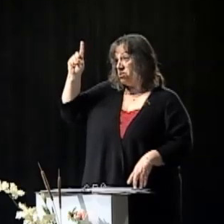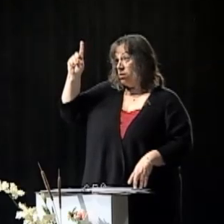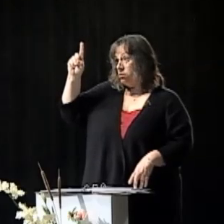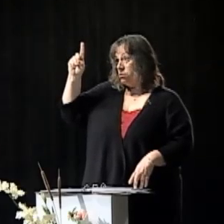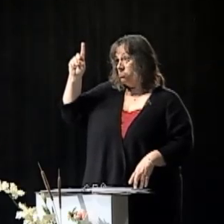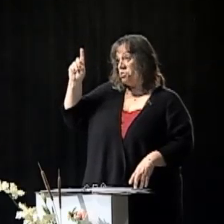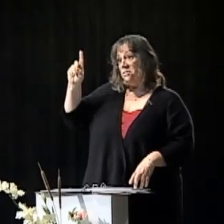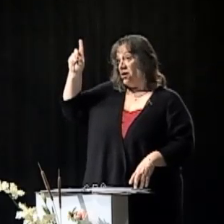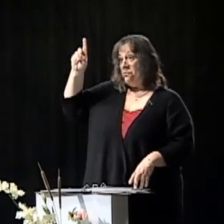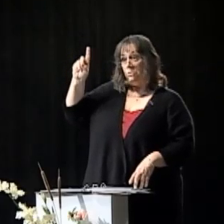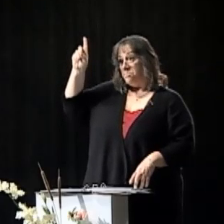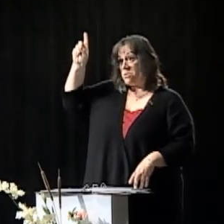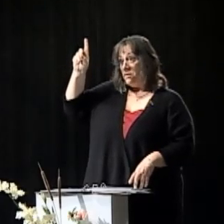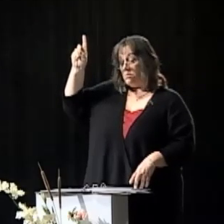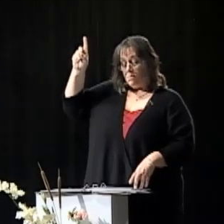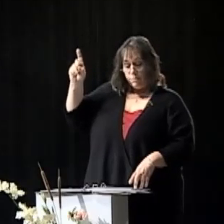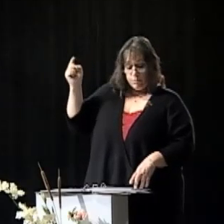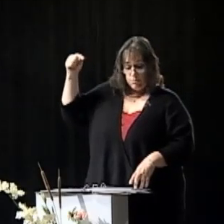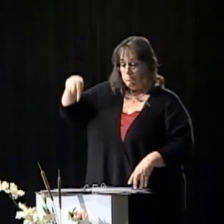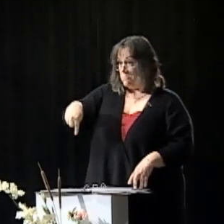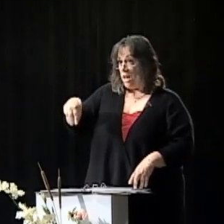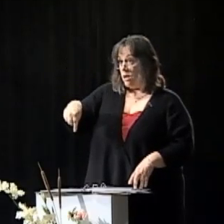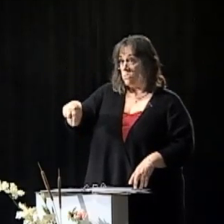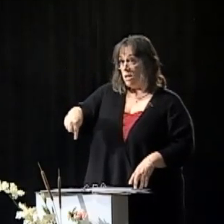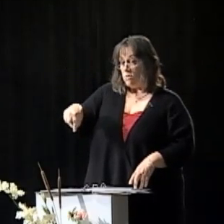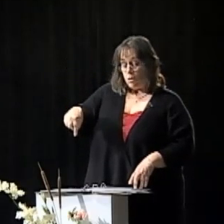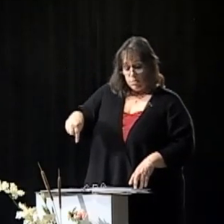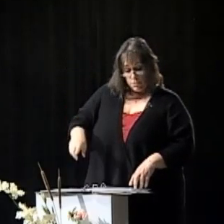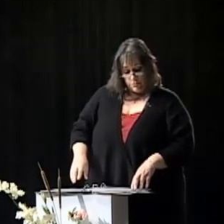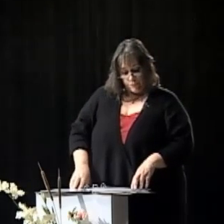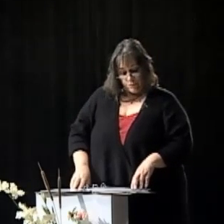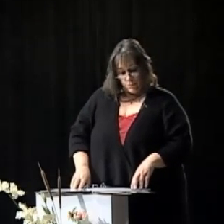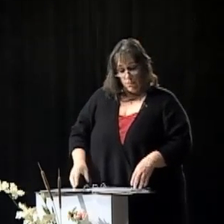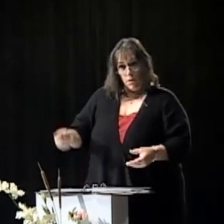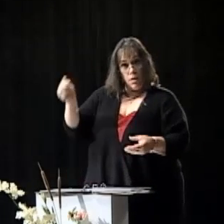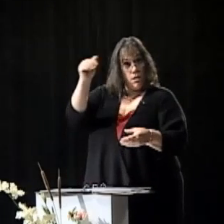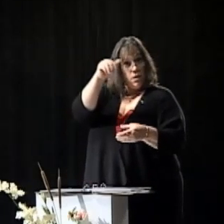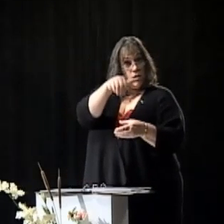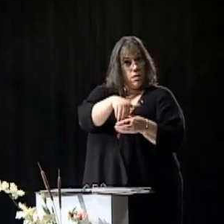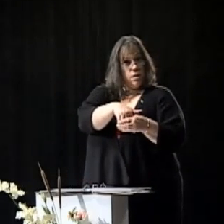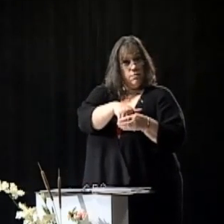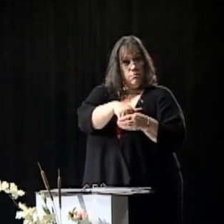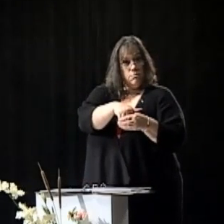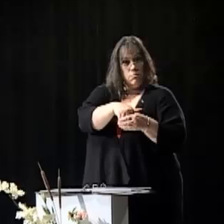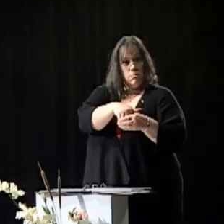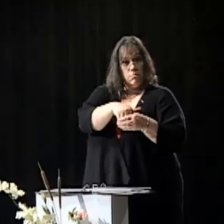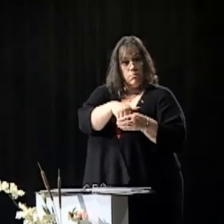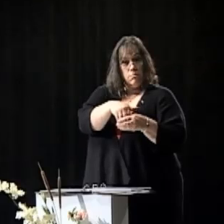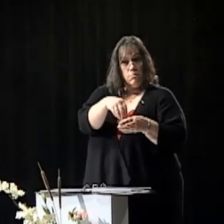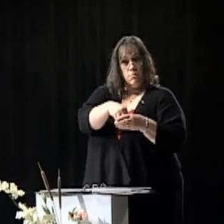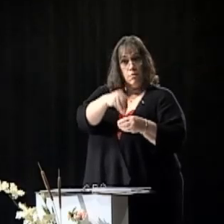Upstairs, it's either up or upstairs. Down, downstairs. In and